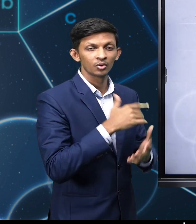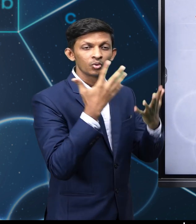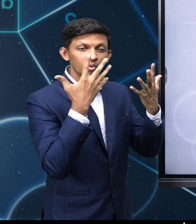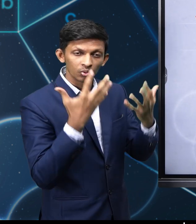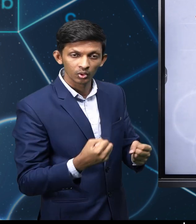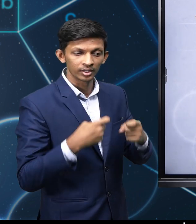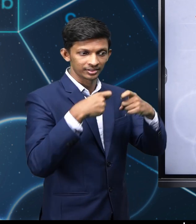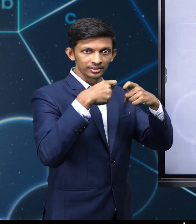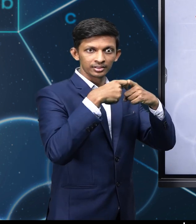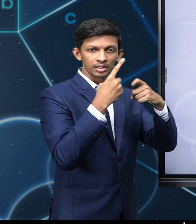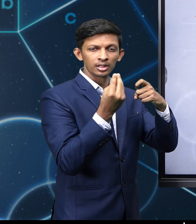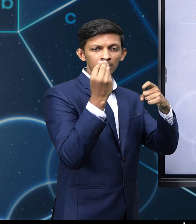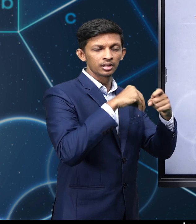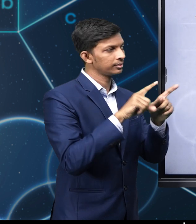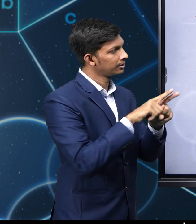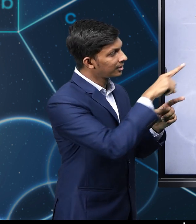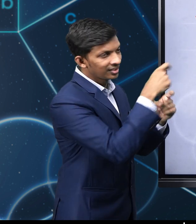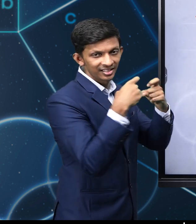Let x be the required number of days.